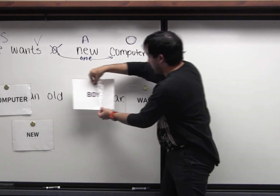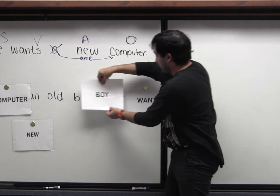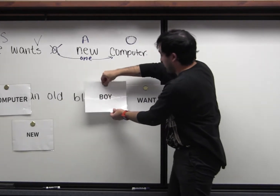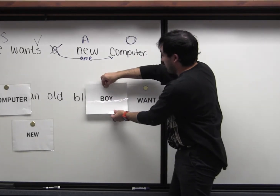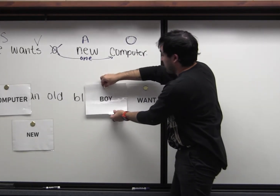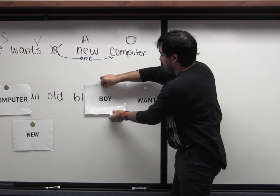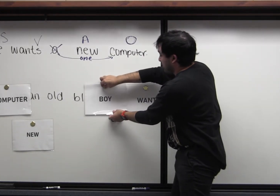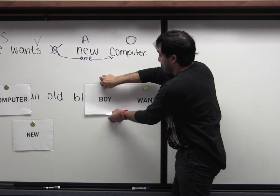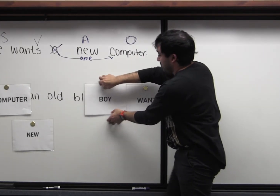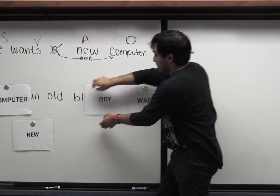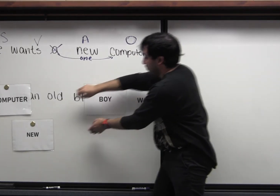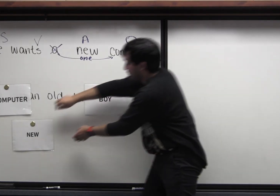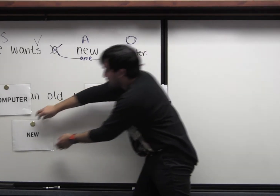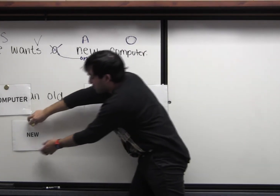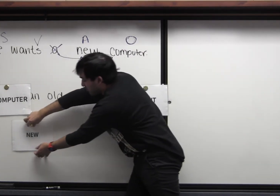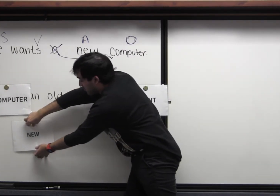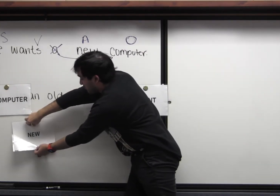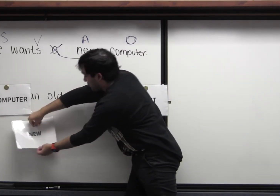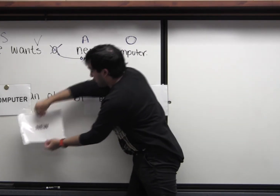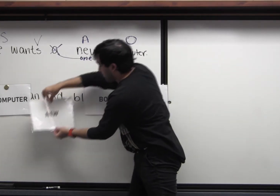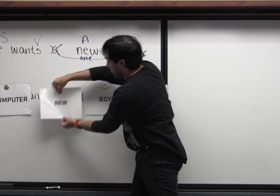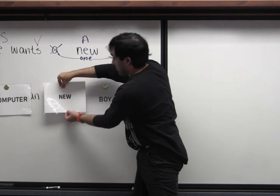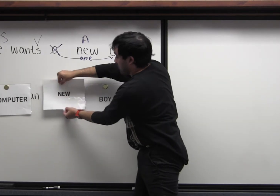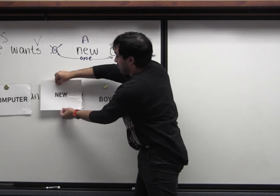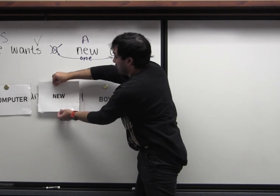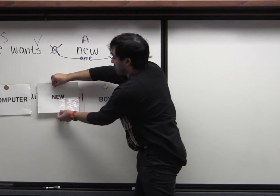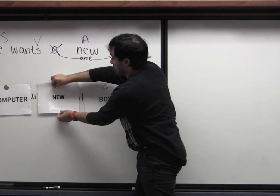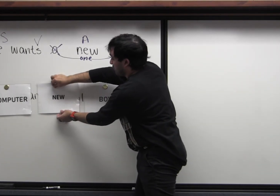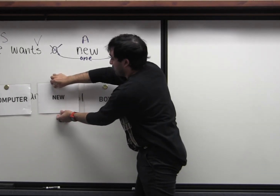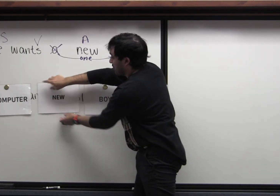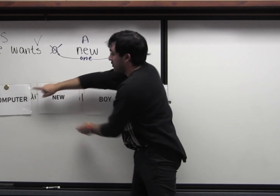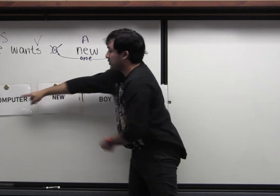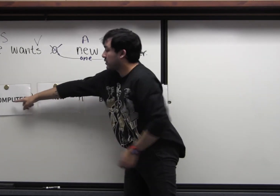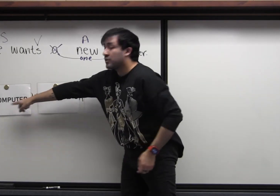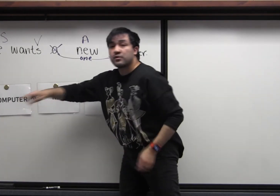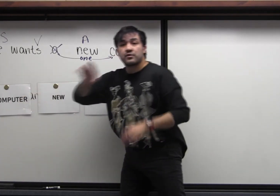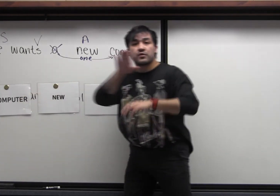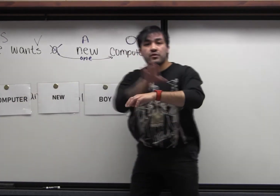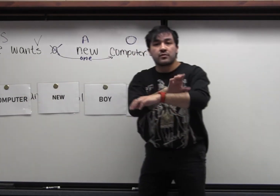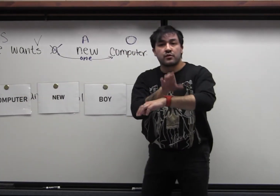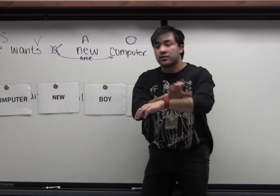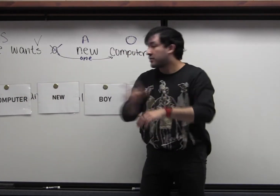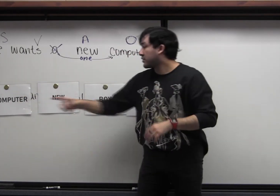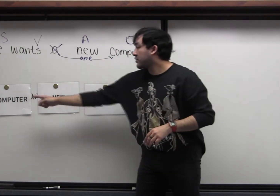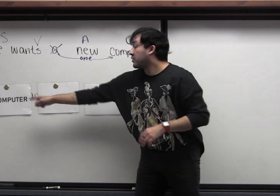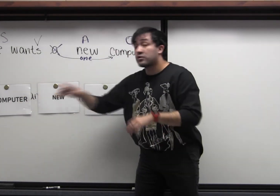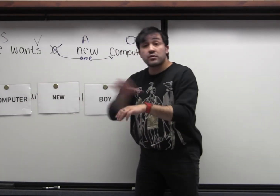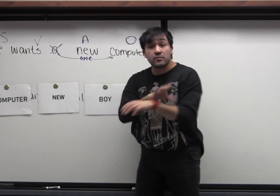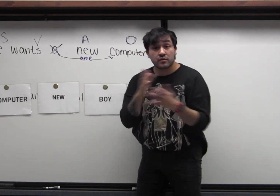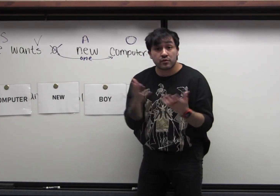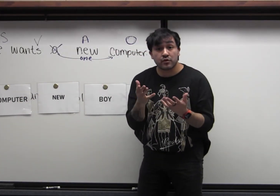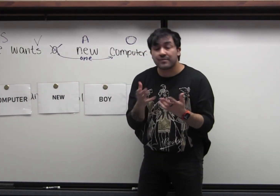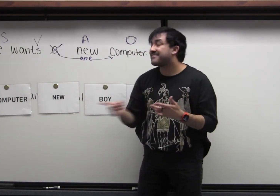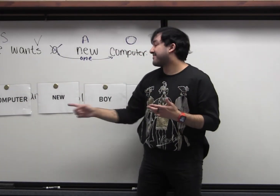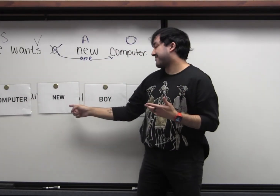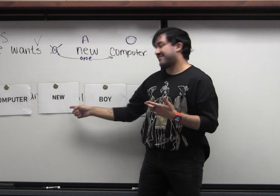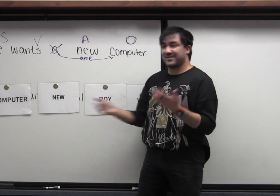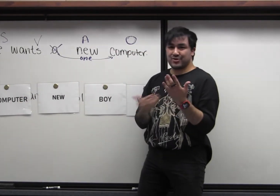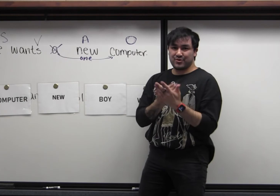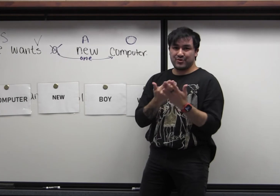ahead and slide boy over. Let's go ahead and put new right there. So computer, what about the computer? It's